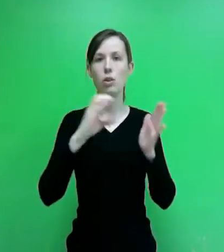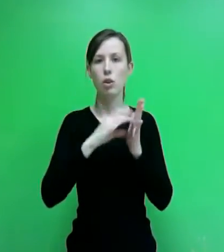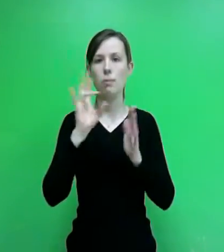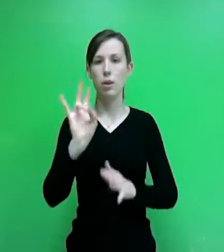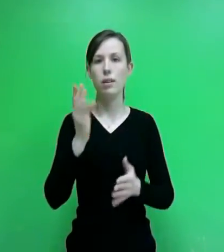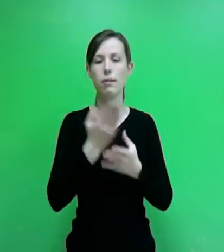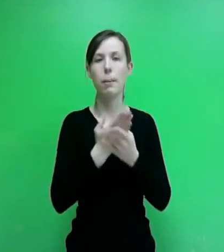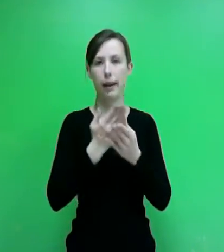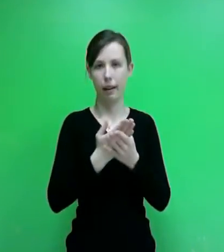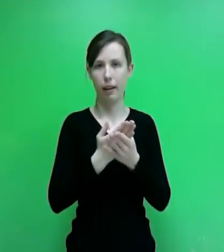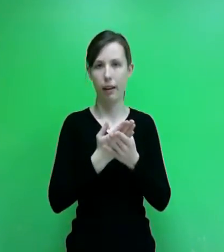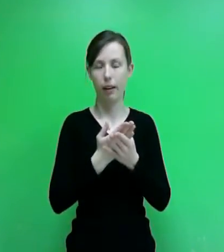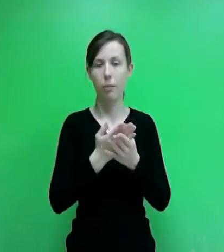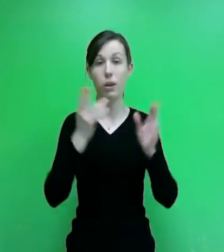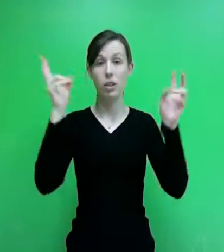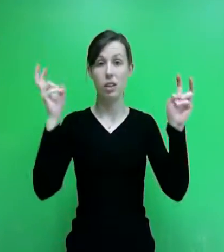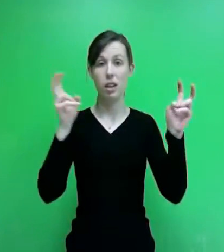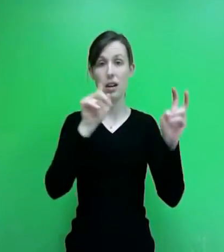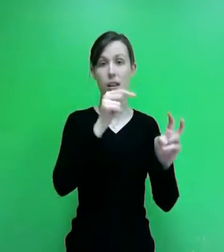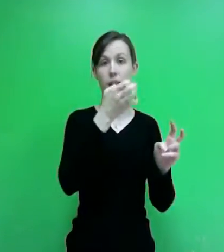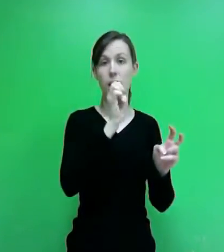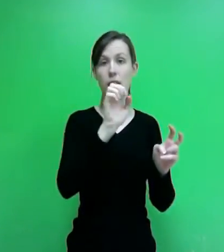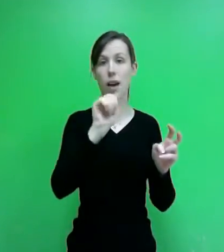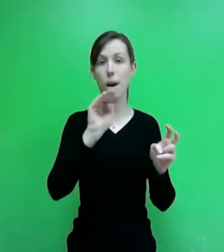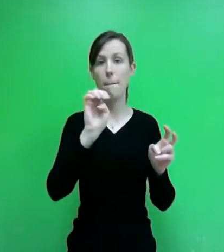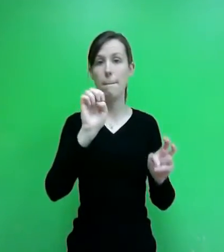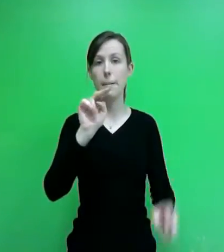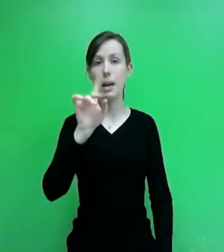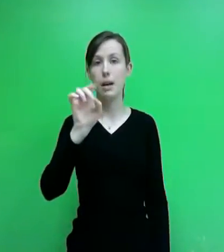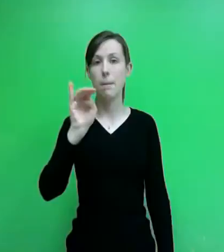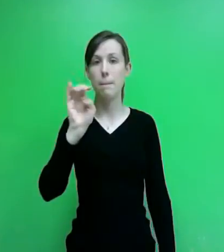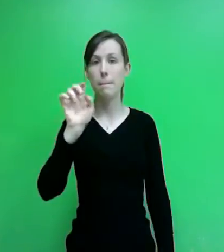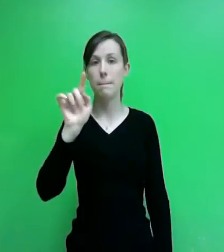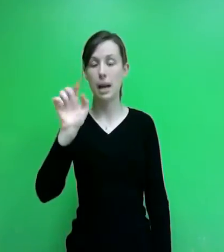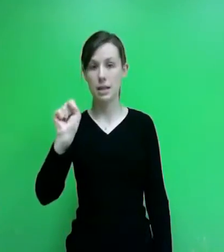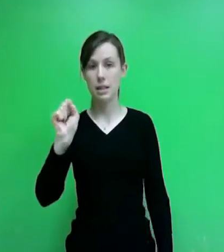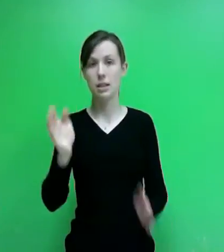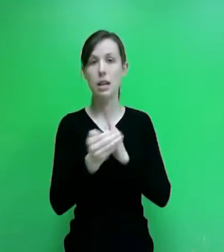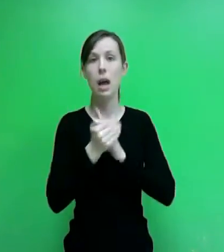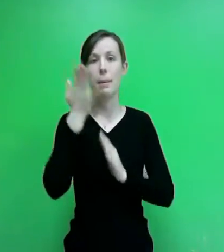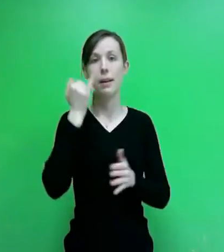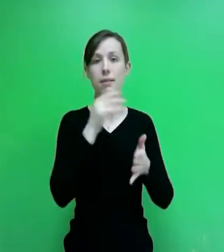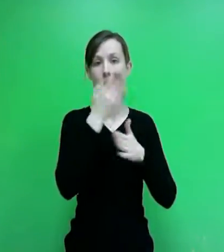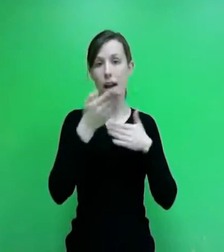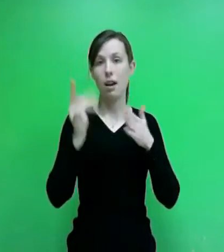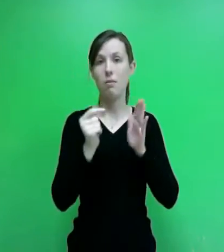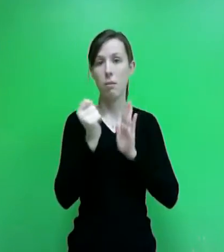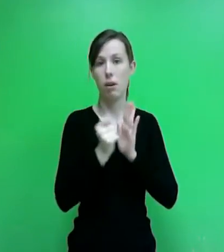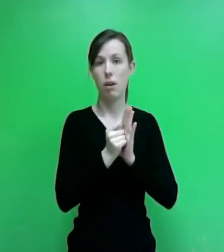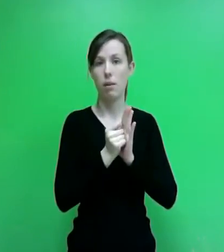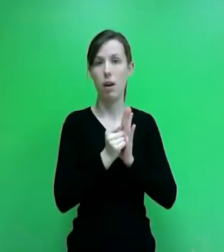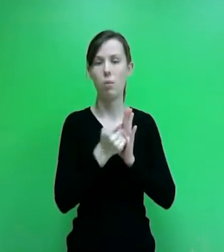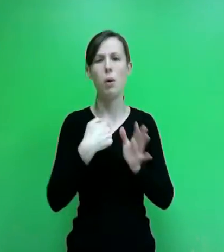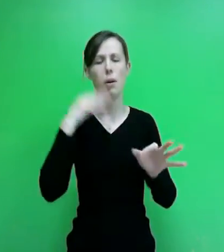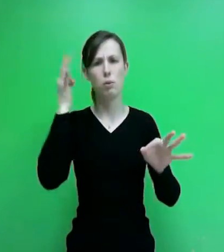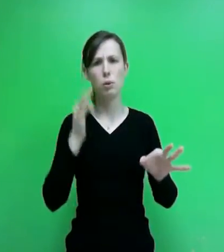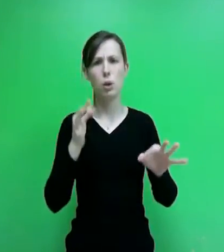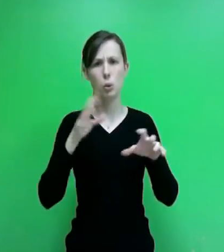packet, which is entitled The Amendments. Because of the end of the marking period, what I'm choosing to do for right